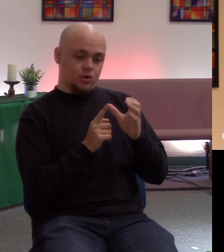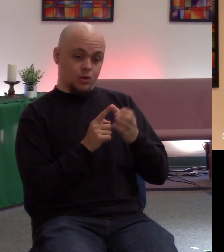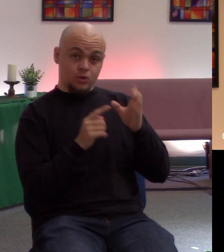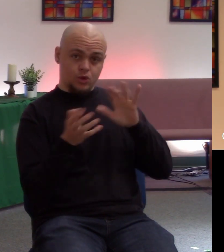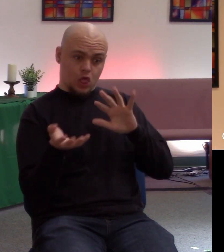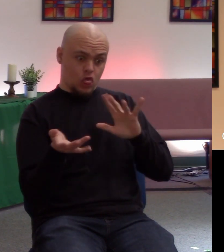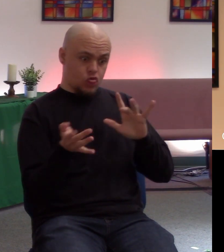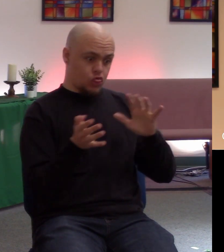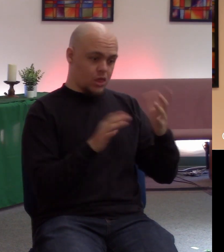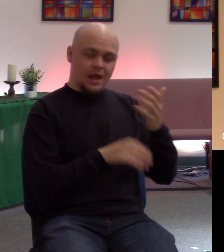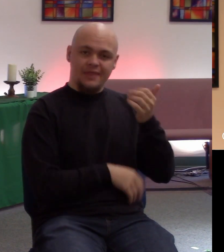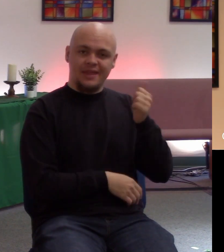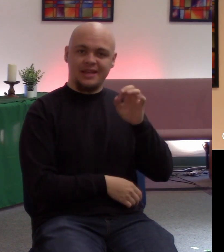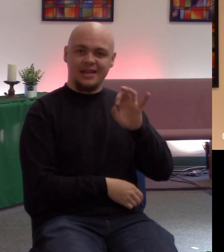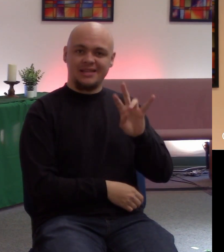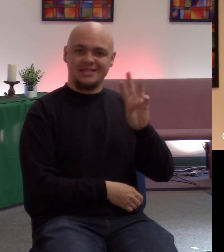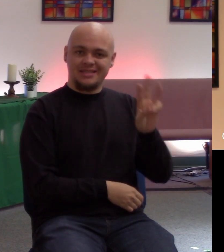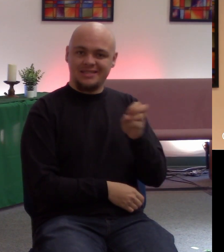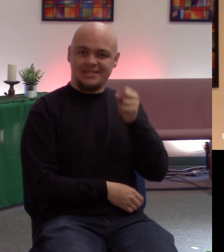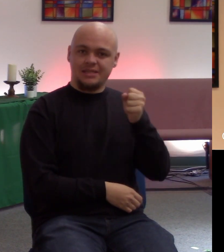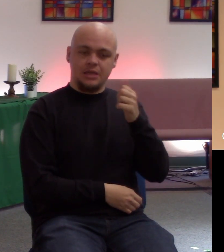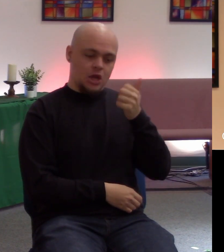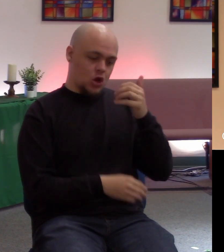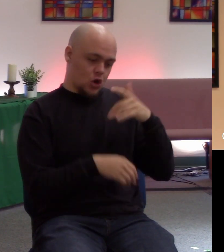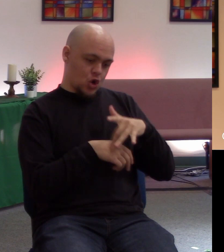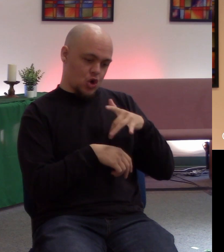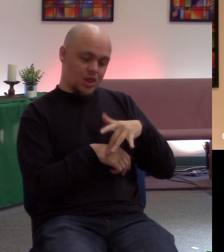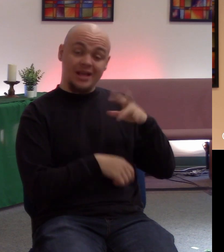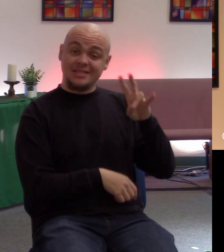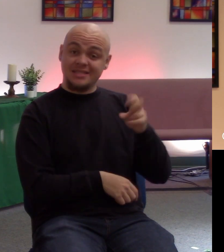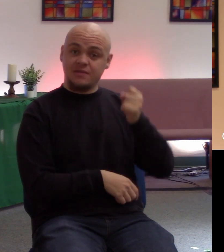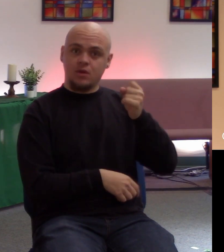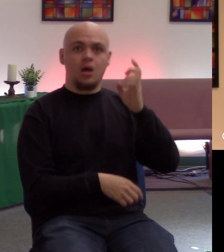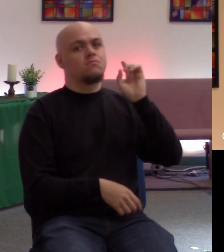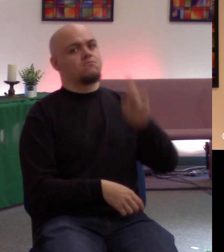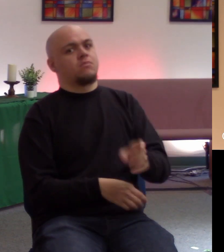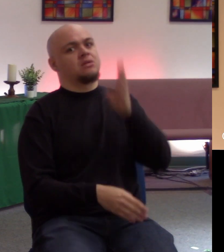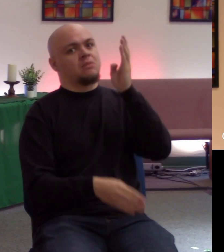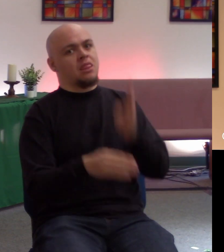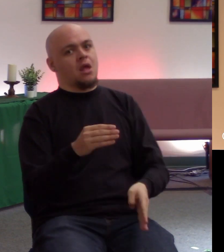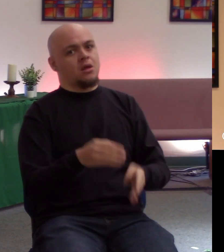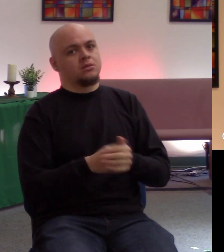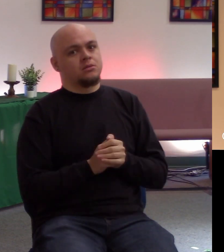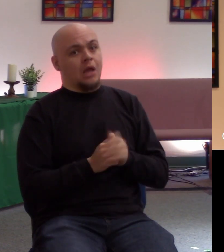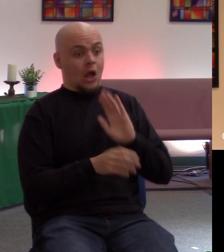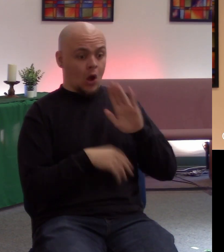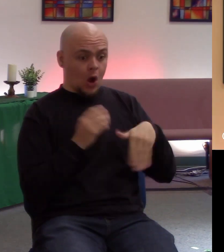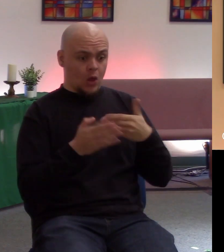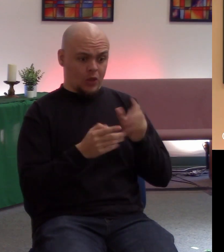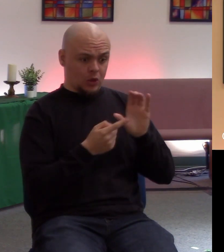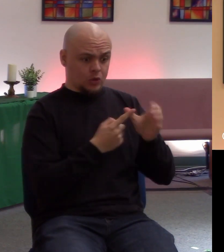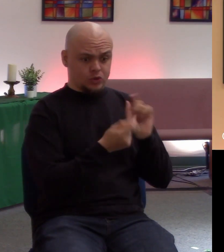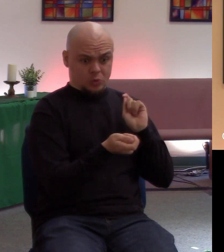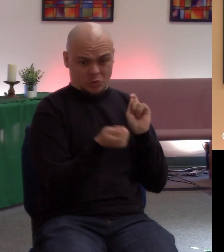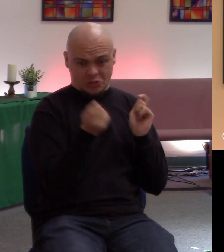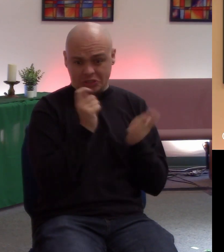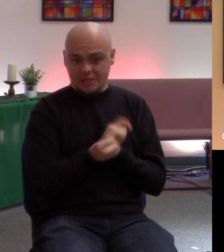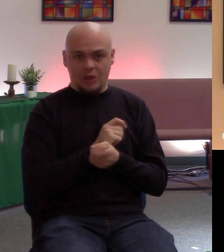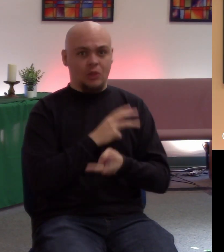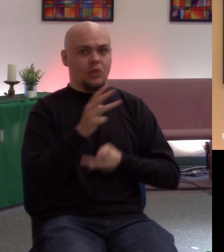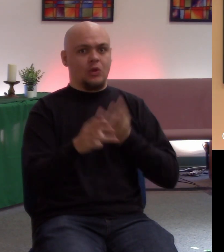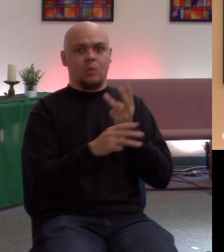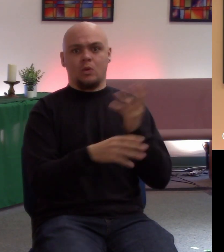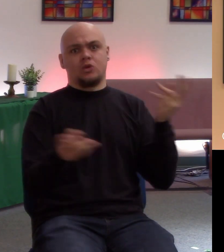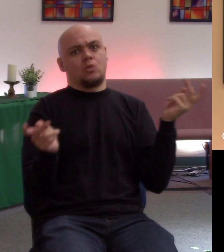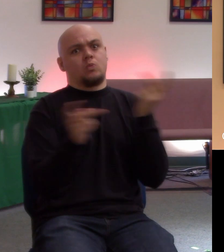cultural chaos that was going on in the late 60s and the early 70s, they're like, this has got to be the end. This must be the great, the